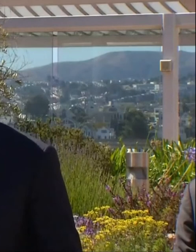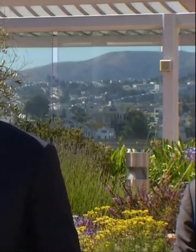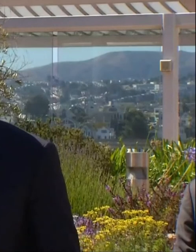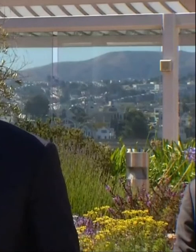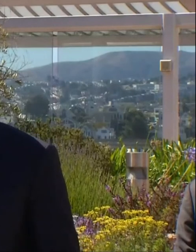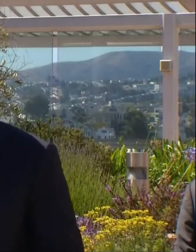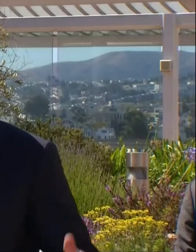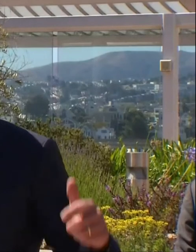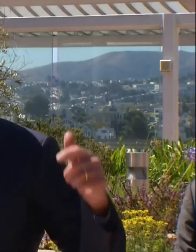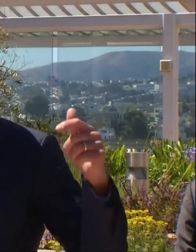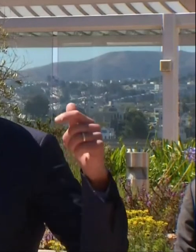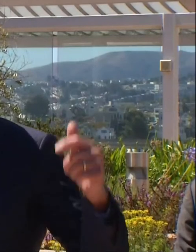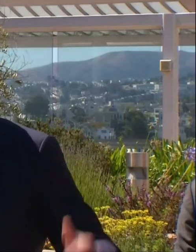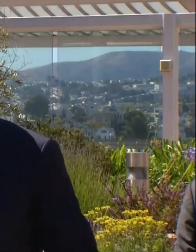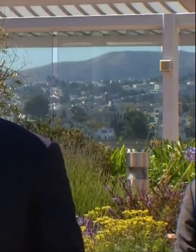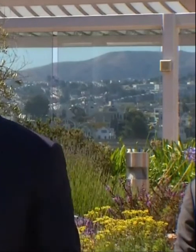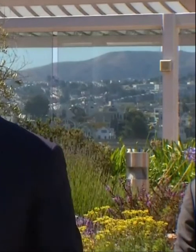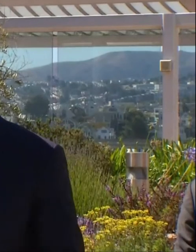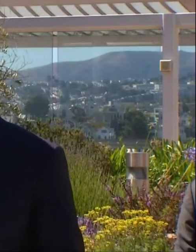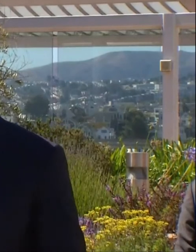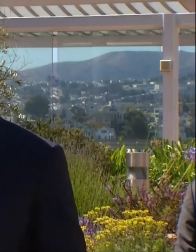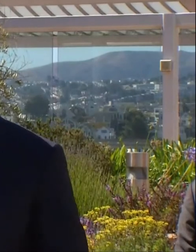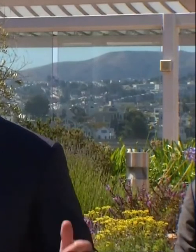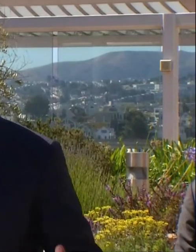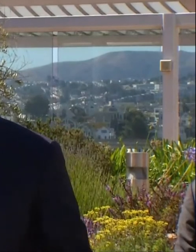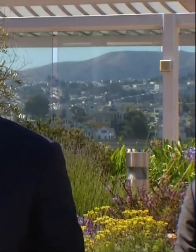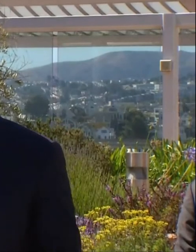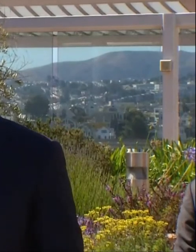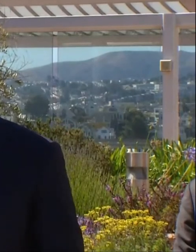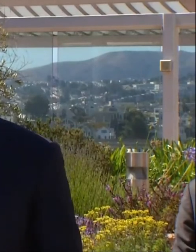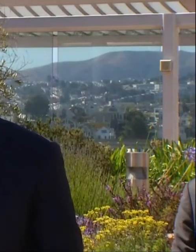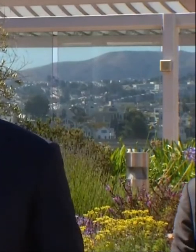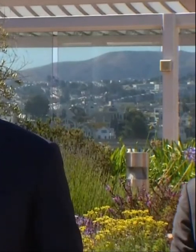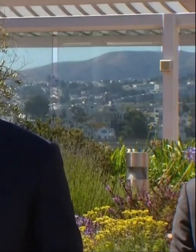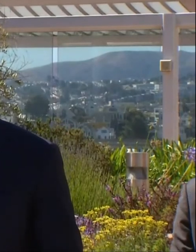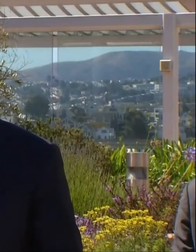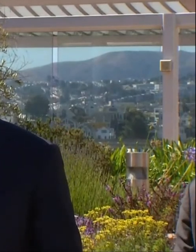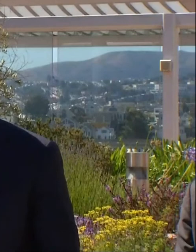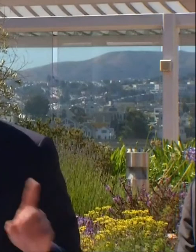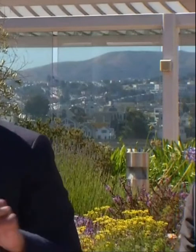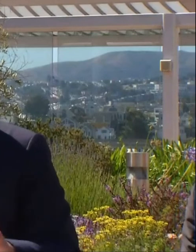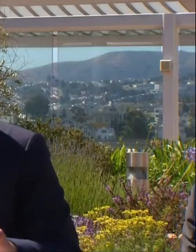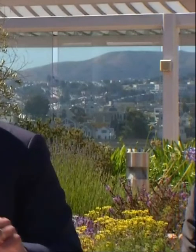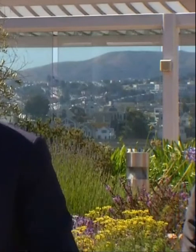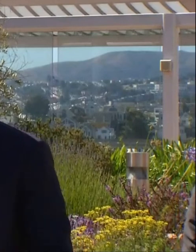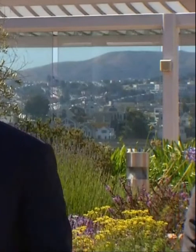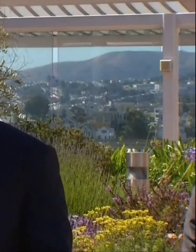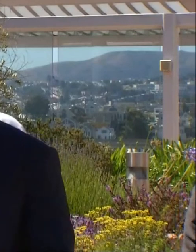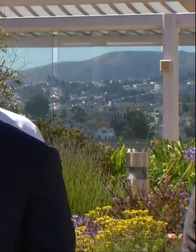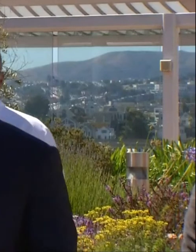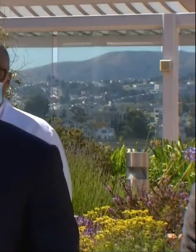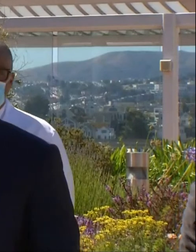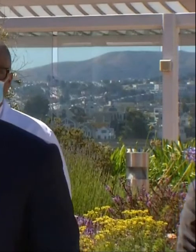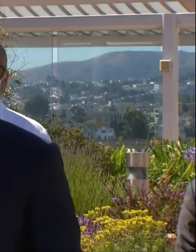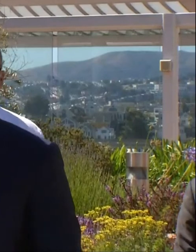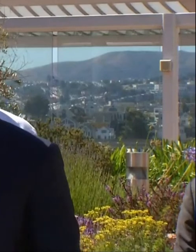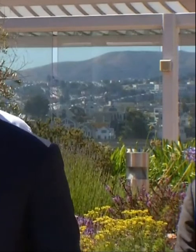these county tiers, the red, orange, purple, and increasingly yellow,